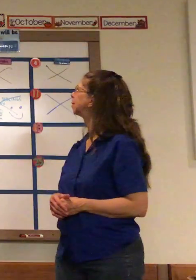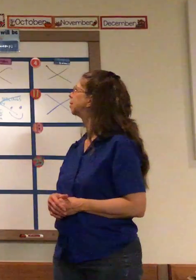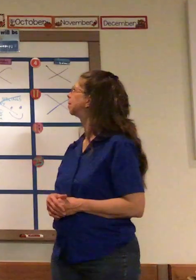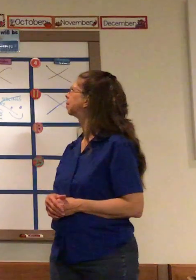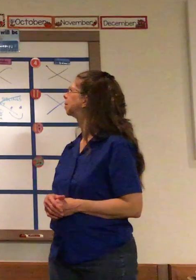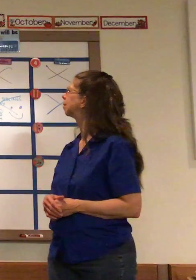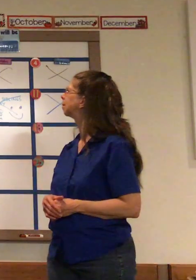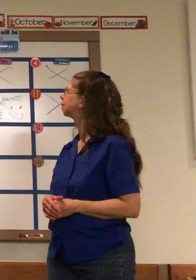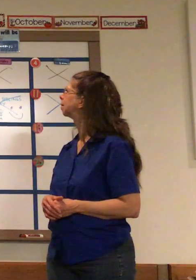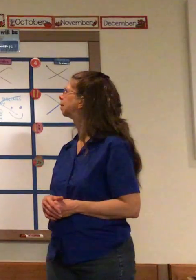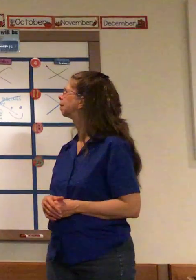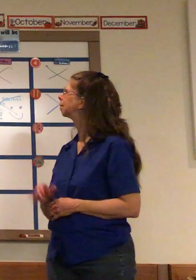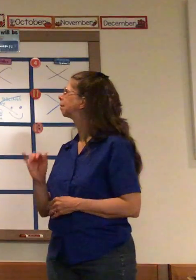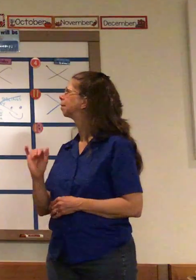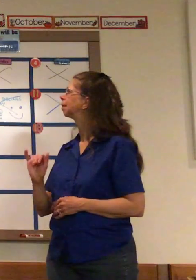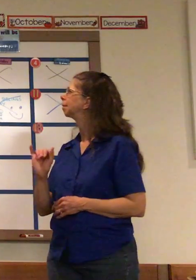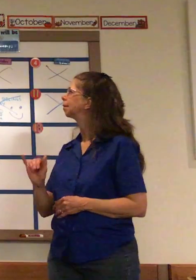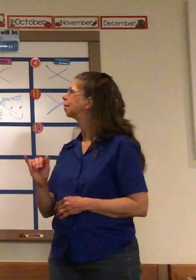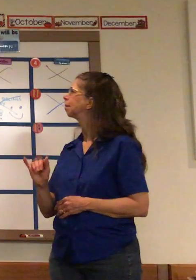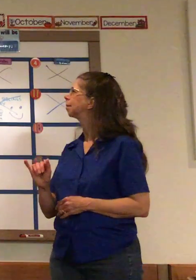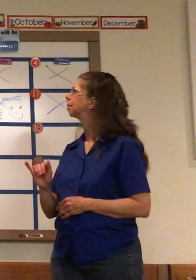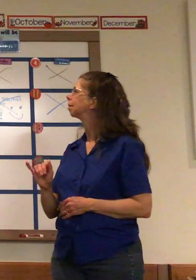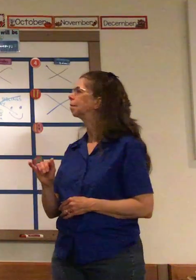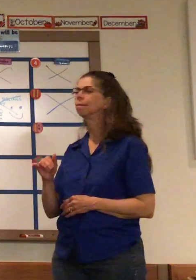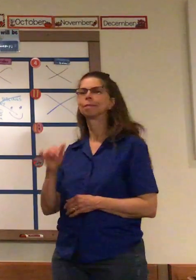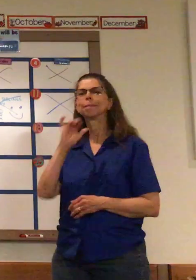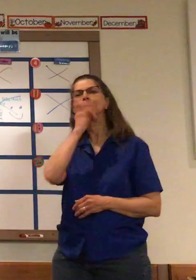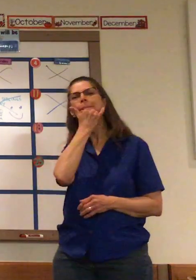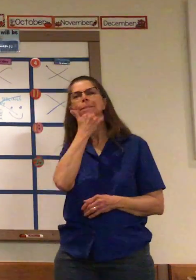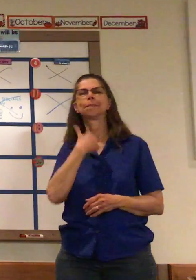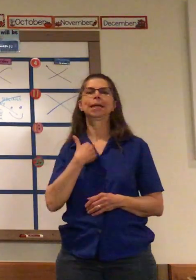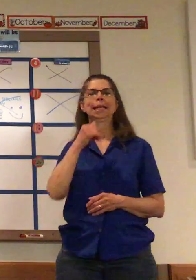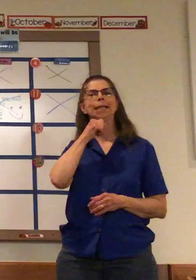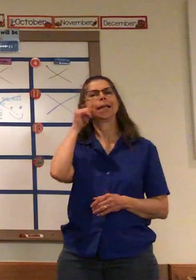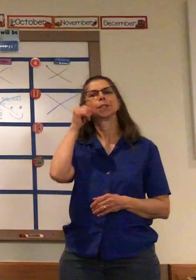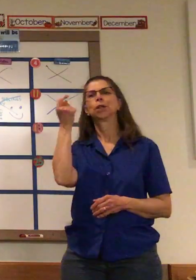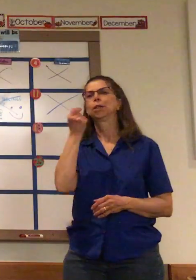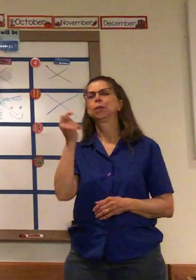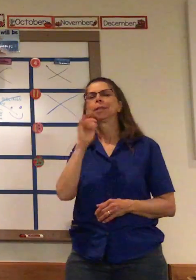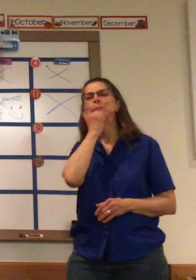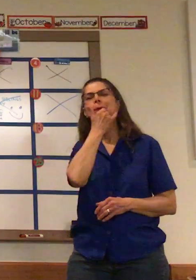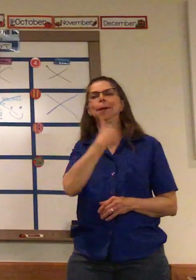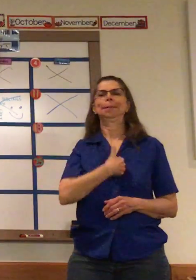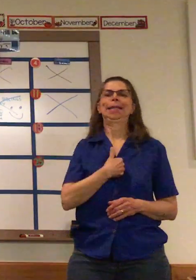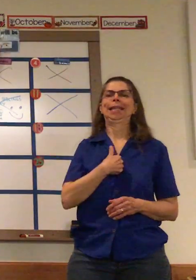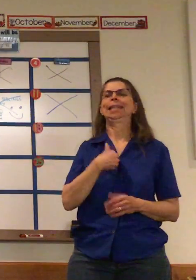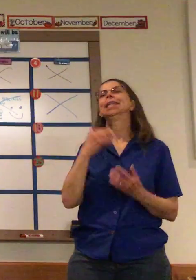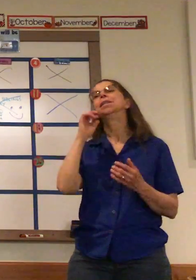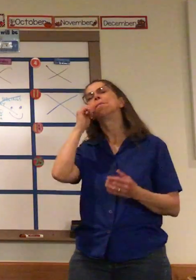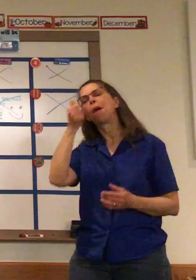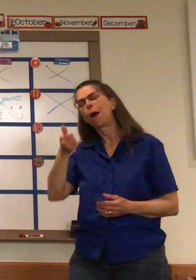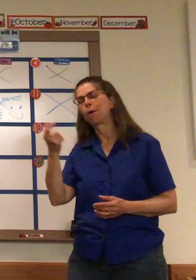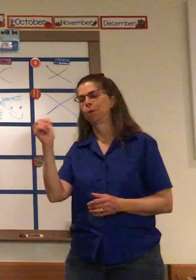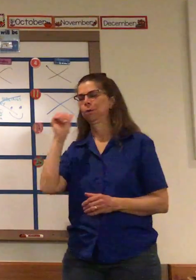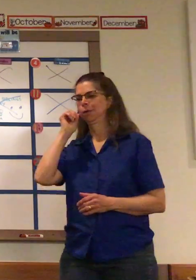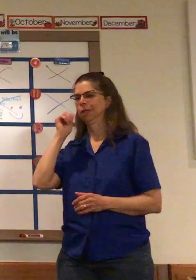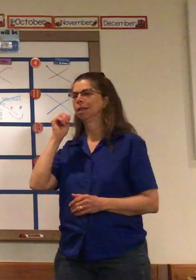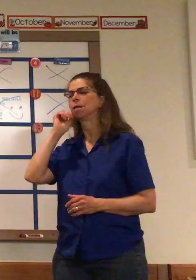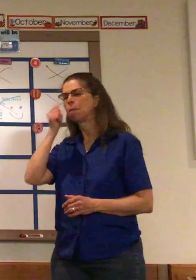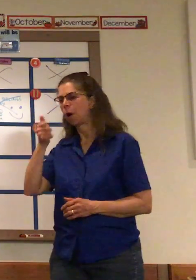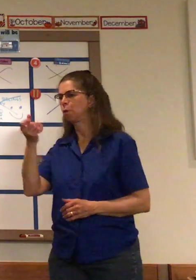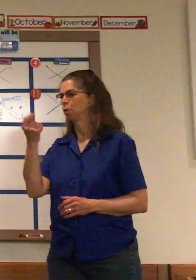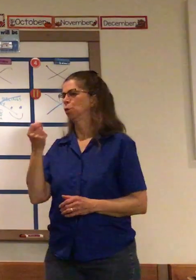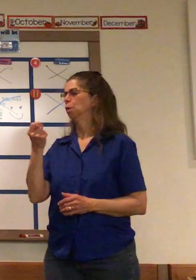Oh, that's why I couldn't find it. I put yesterday as Tuesday. I am a goof. Tomorrow will be Tuesday. Sorry,